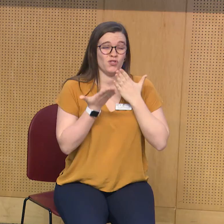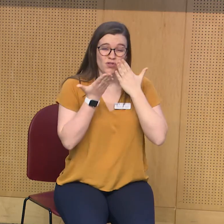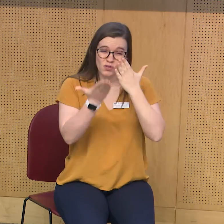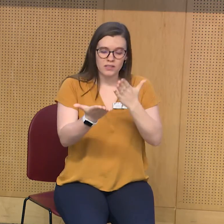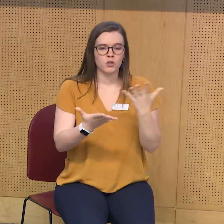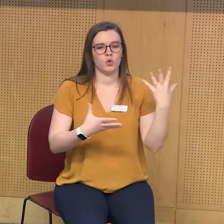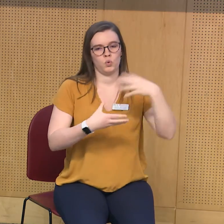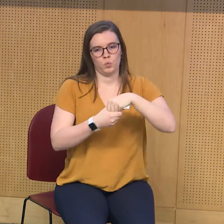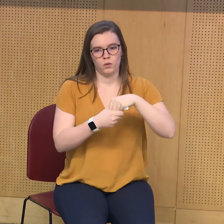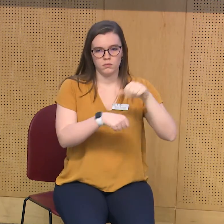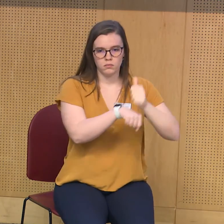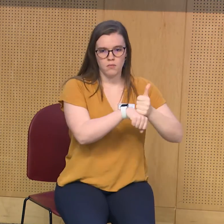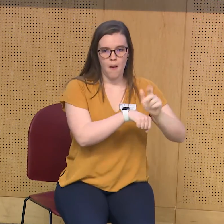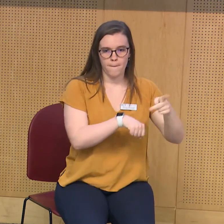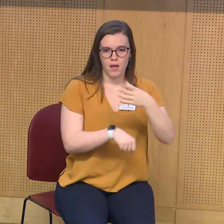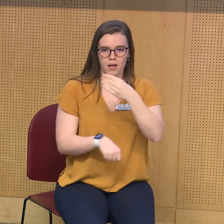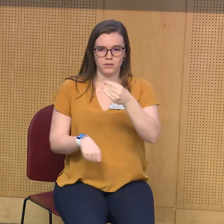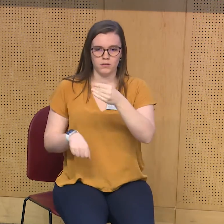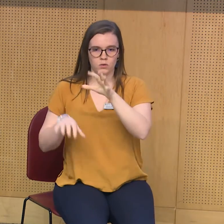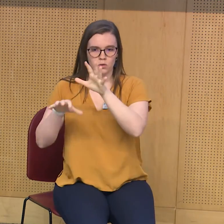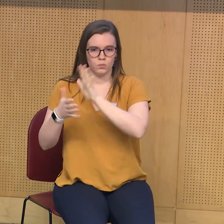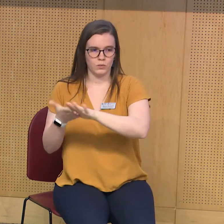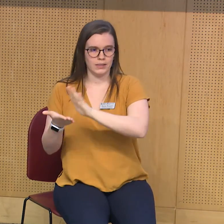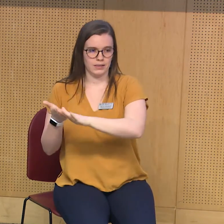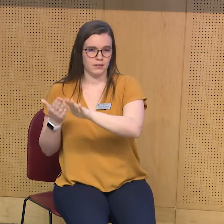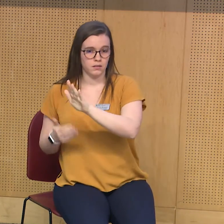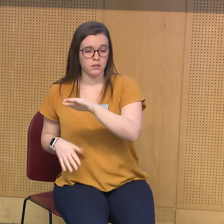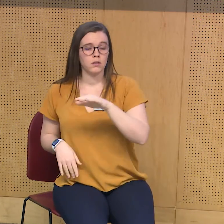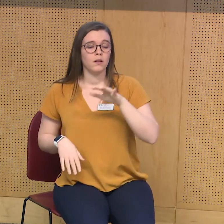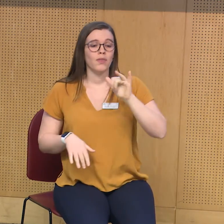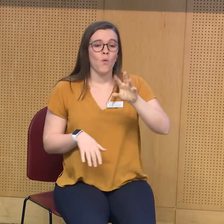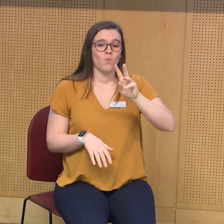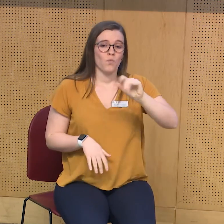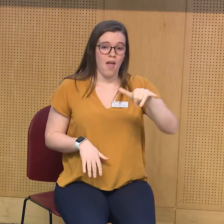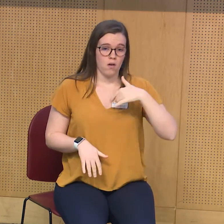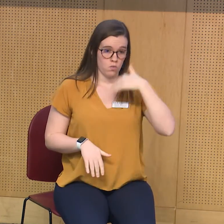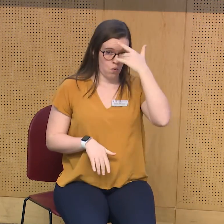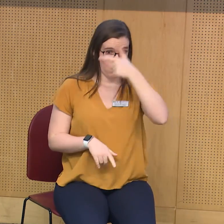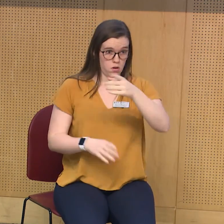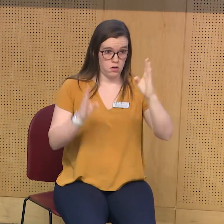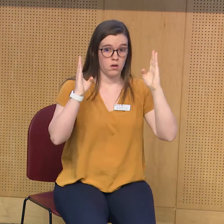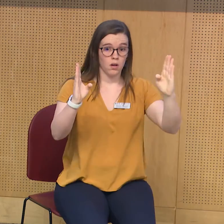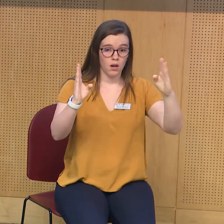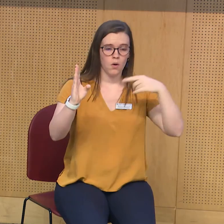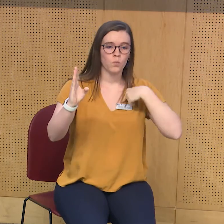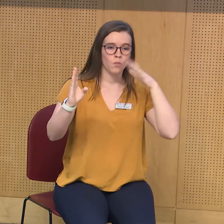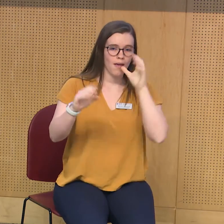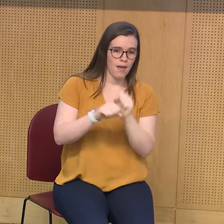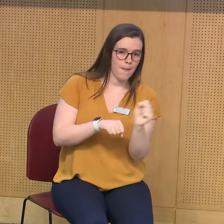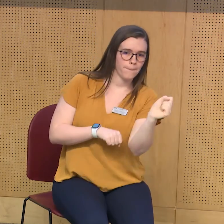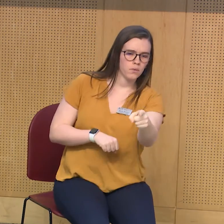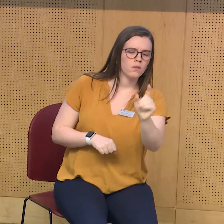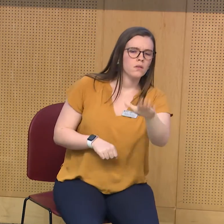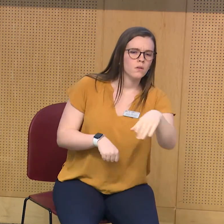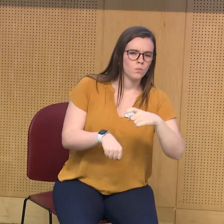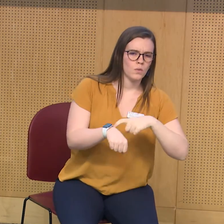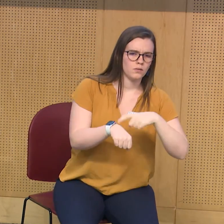That is a really great question. My suggestion is to include setup and breakdown time in your reservation.